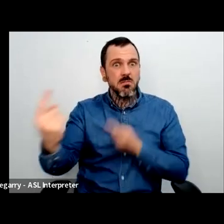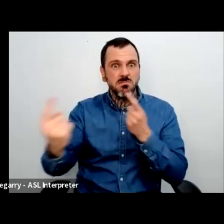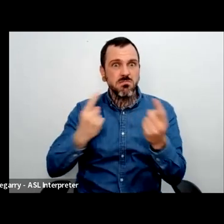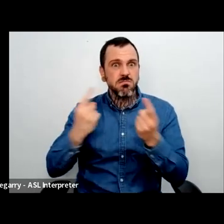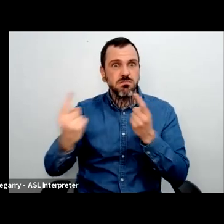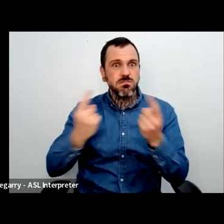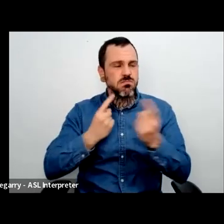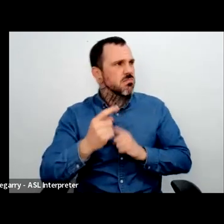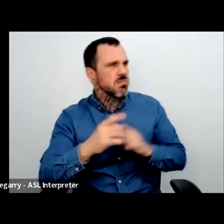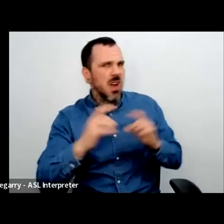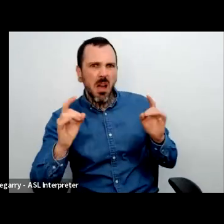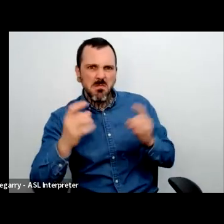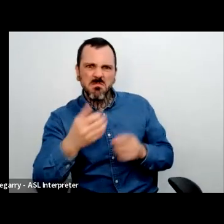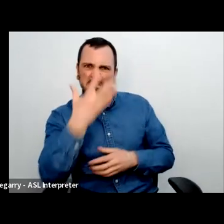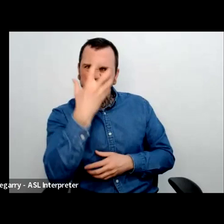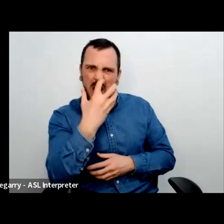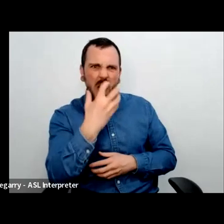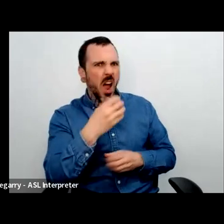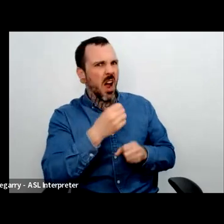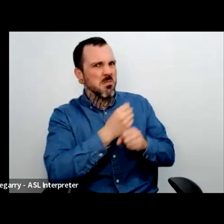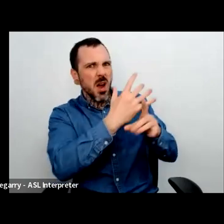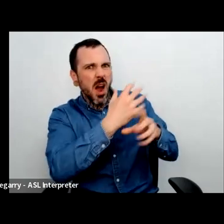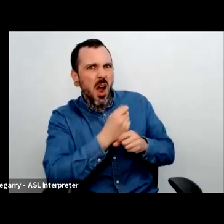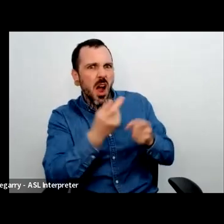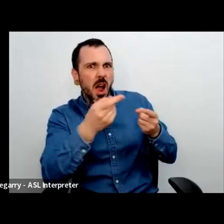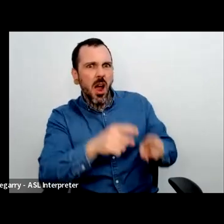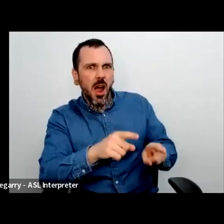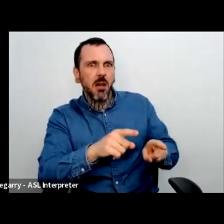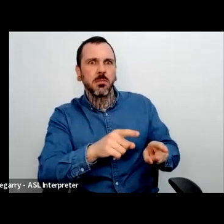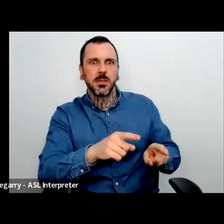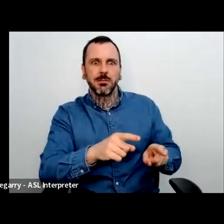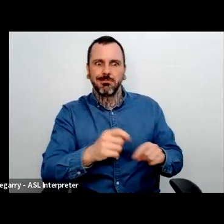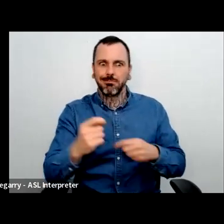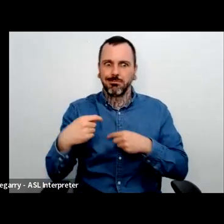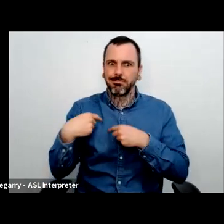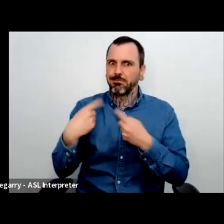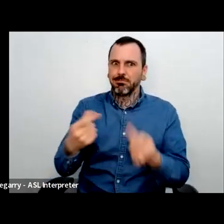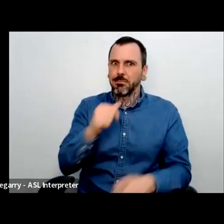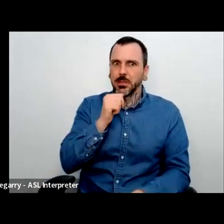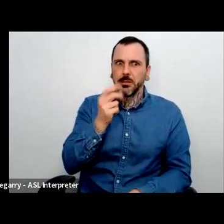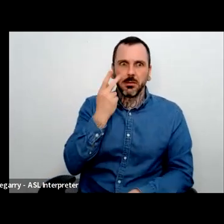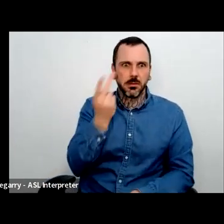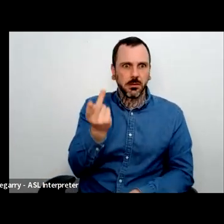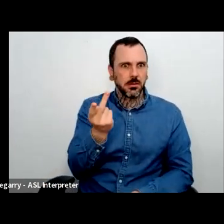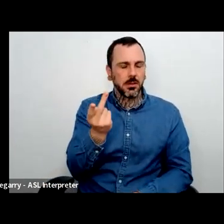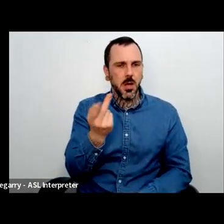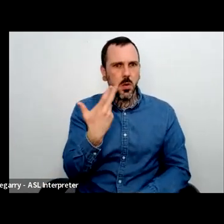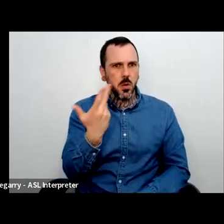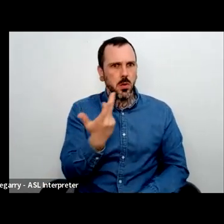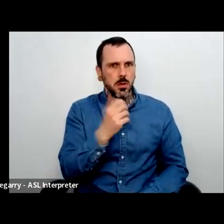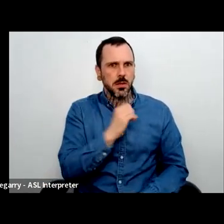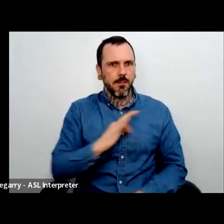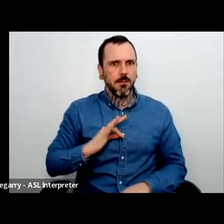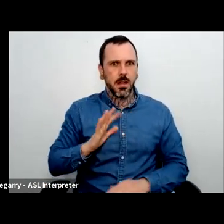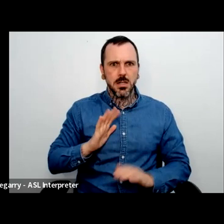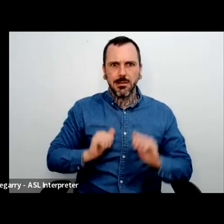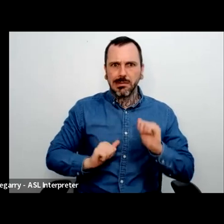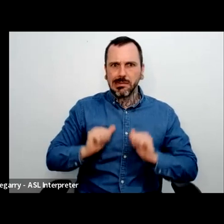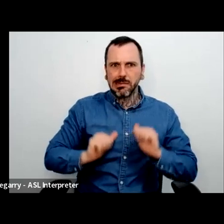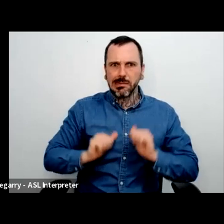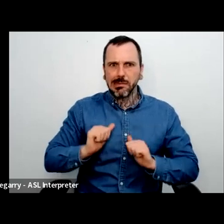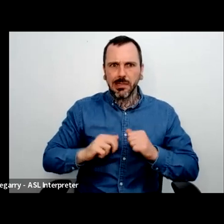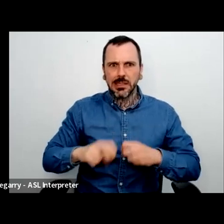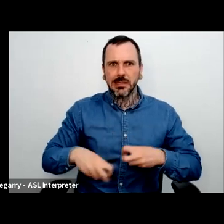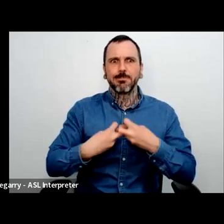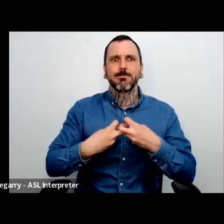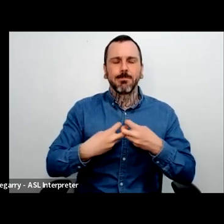of violence that's being brought towards them in a way that we haven't experienced before is quite a thing to navigate. But I think